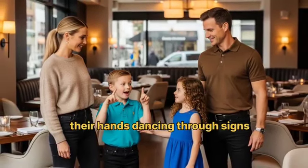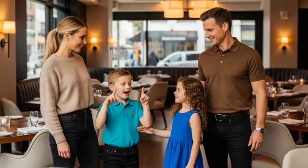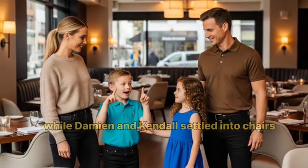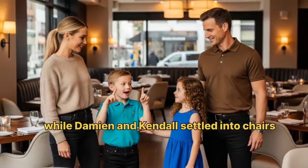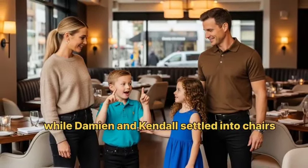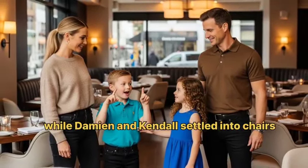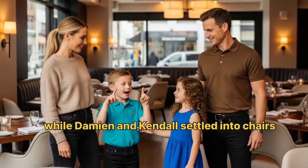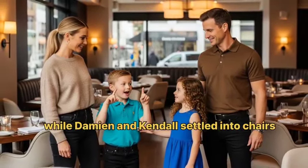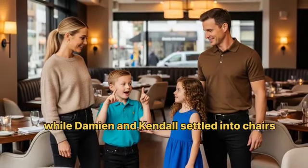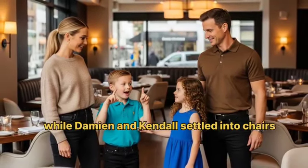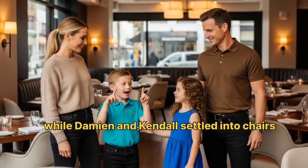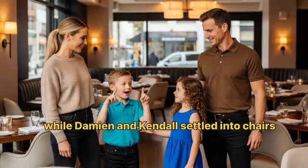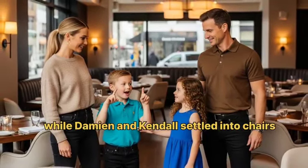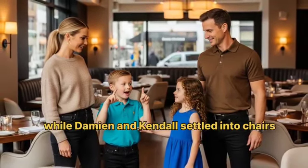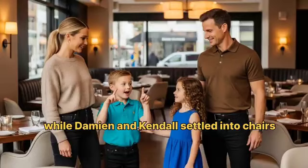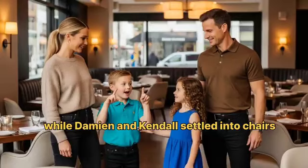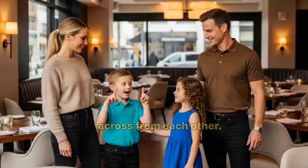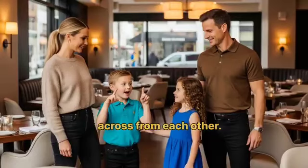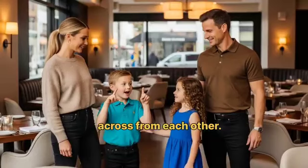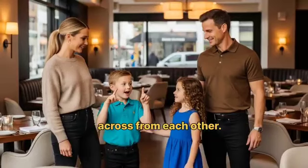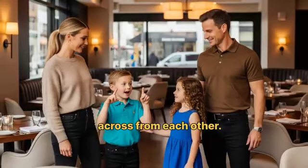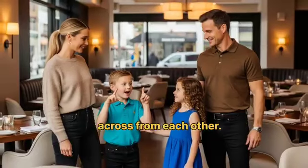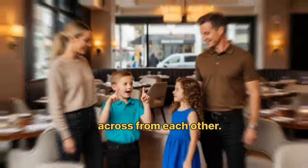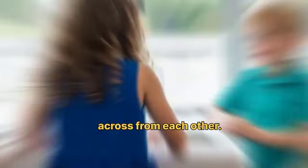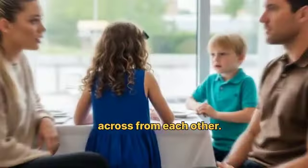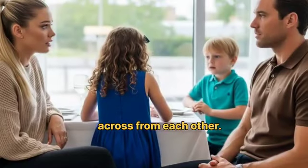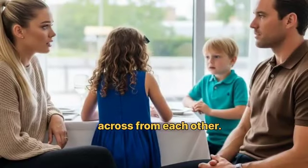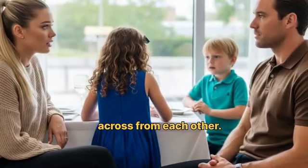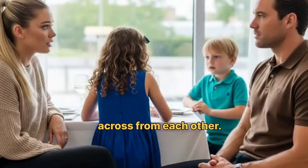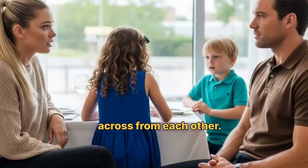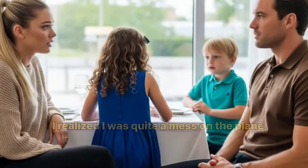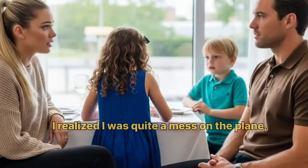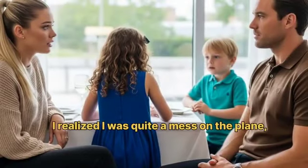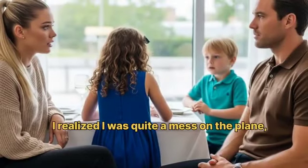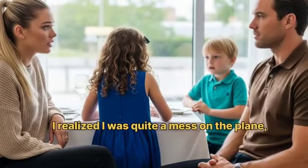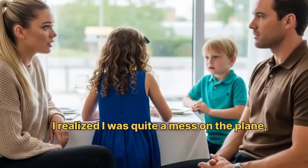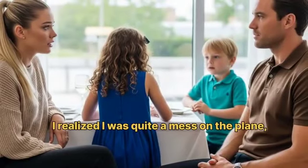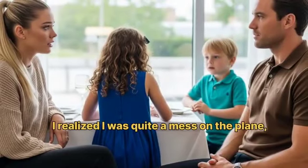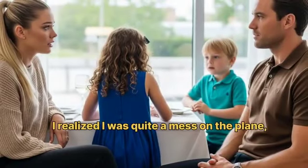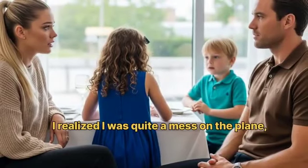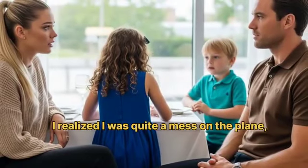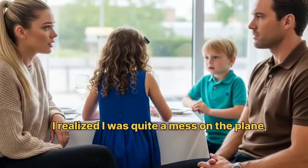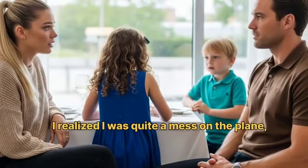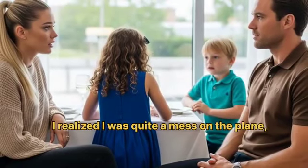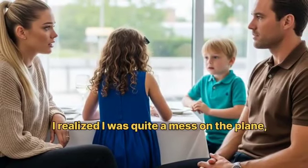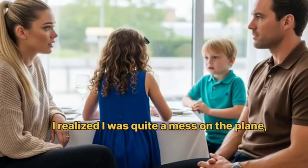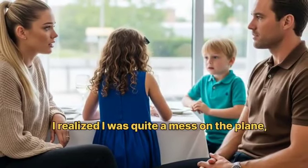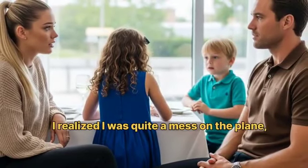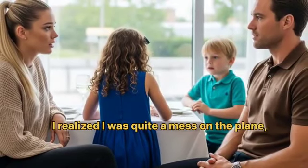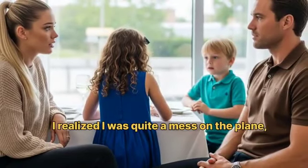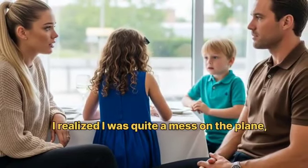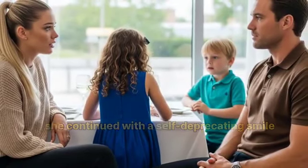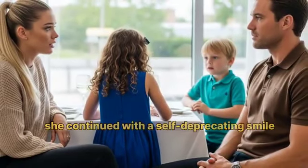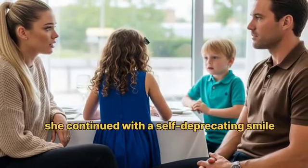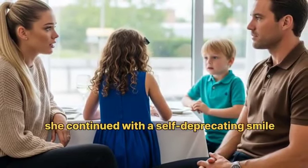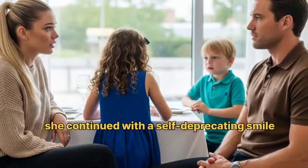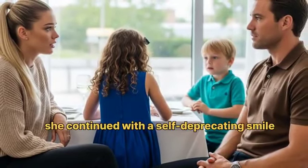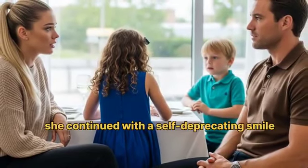while Damien and Kendall settled into chairs across from each other. "I realized I was quite a mess on the plane," she continued with